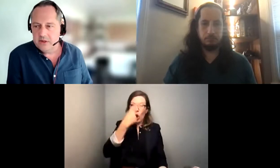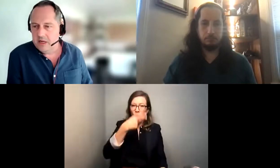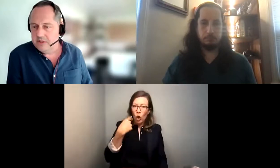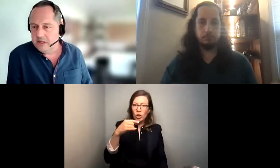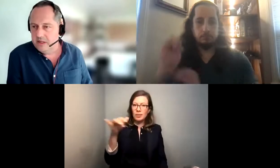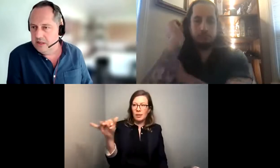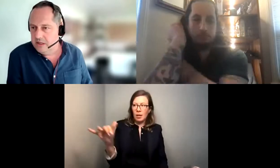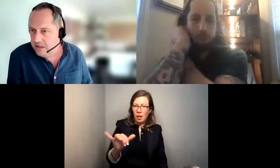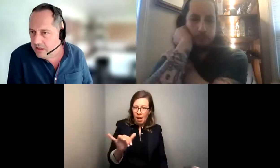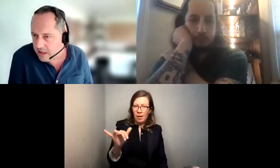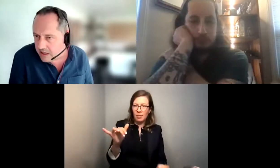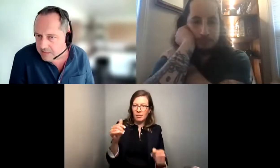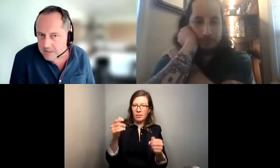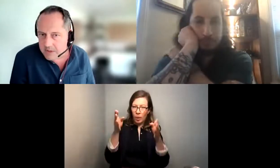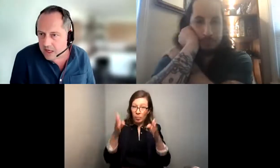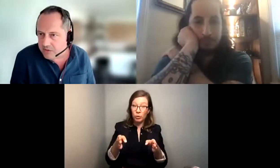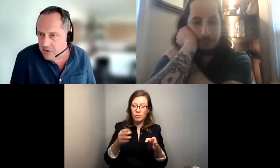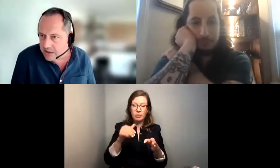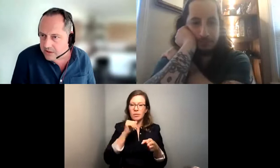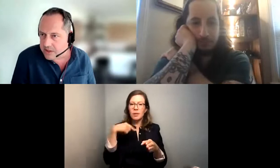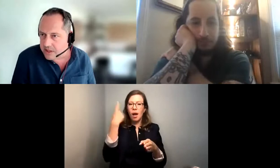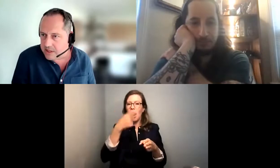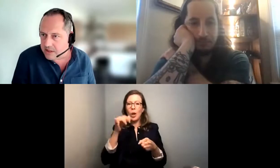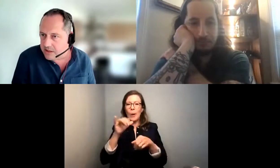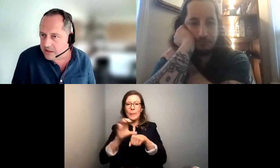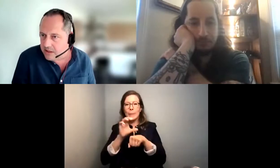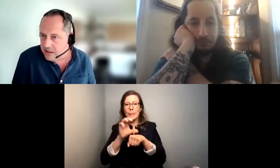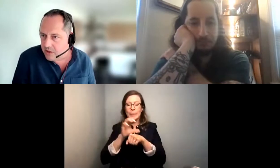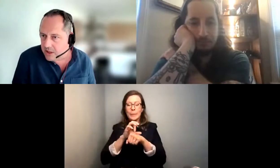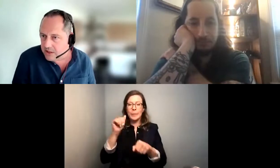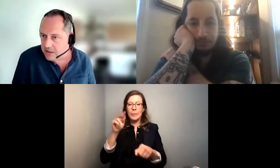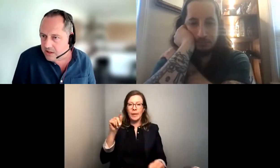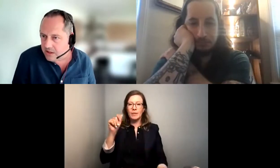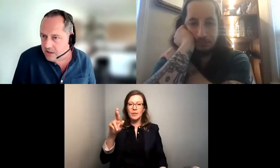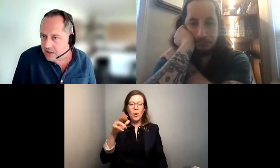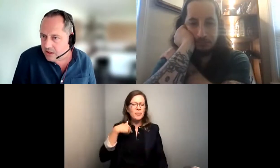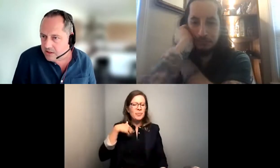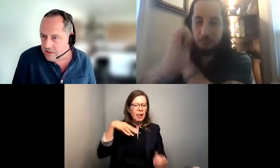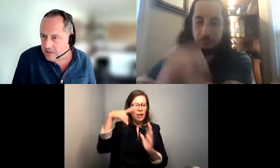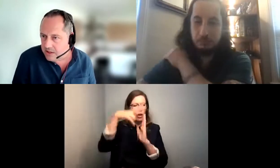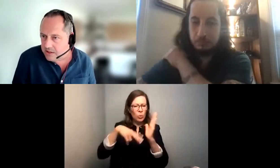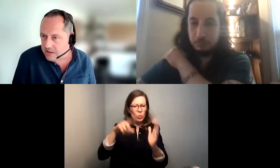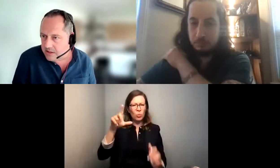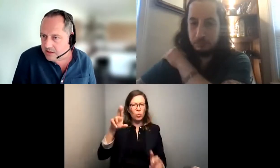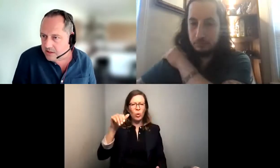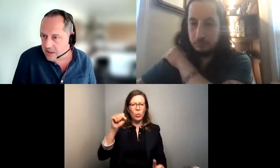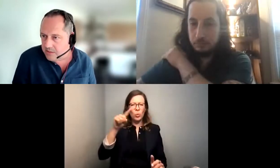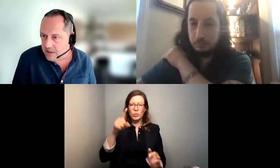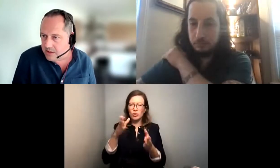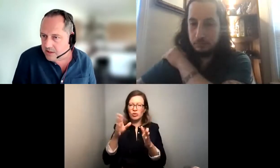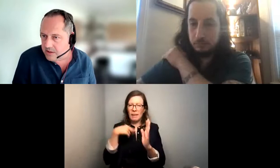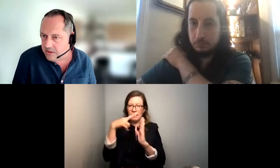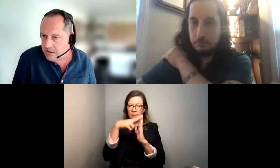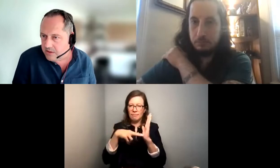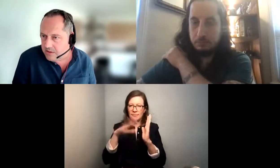a graphical avatar. I haven't read Lucas's question, so I understand that sign